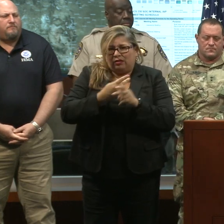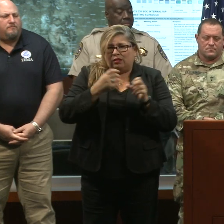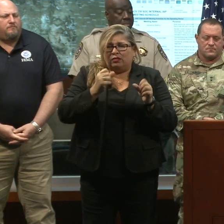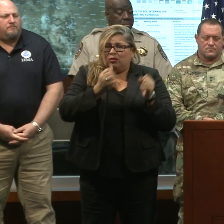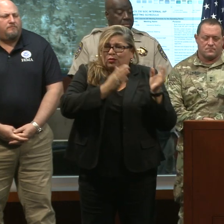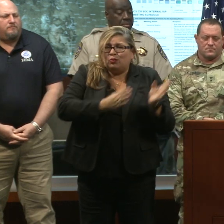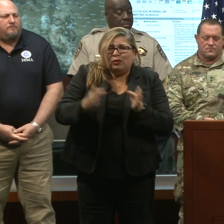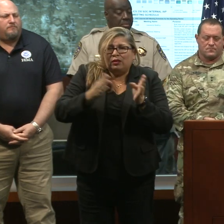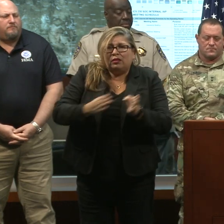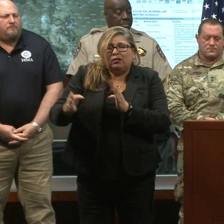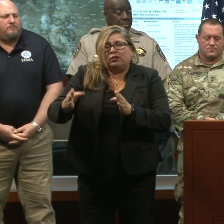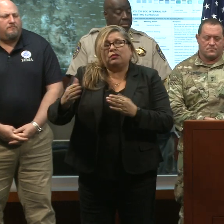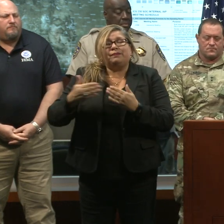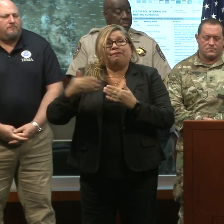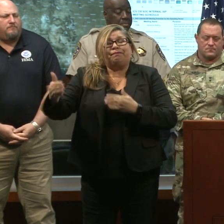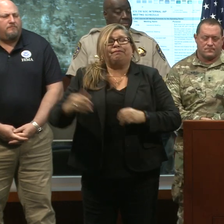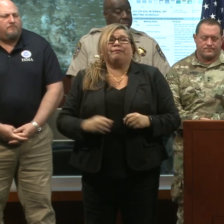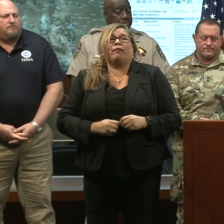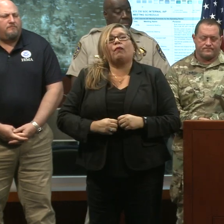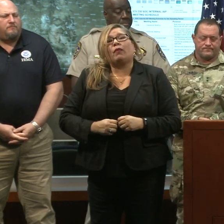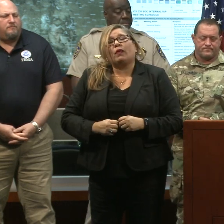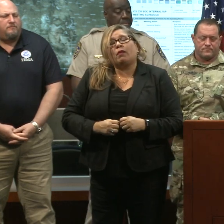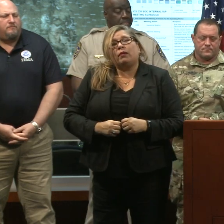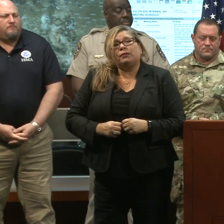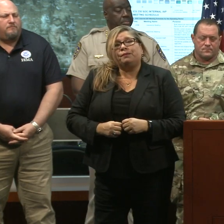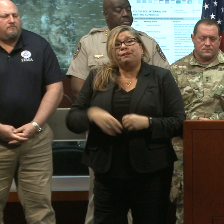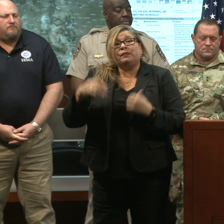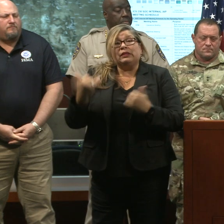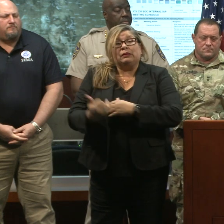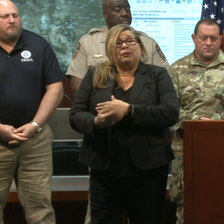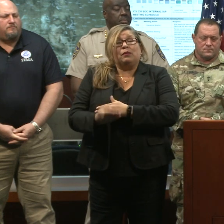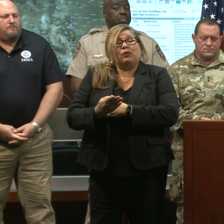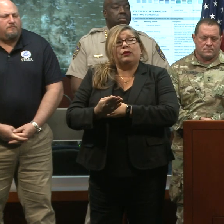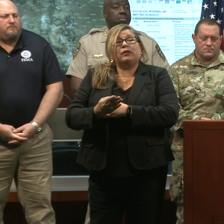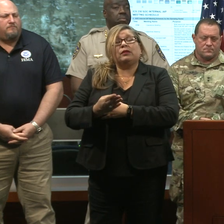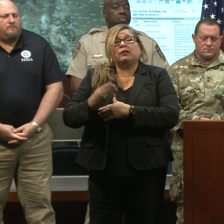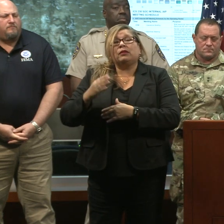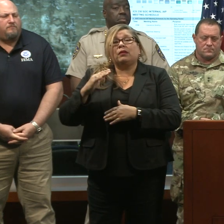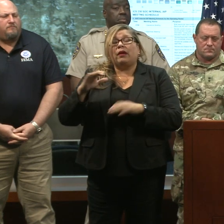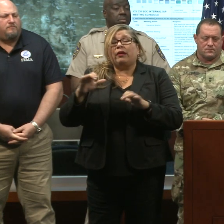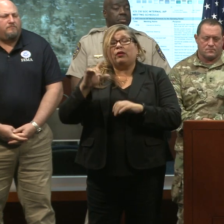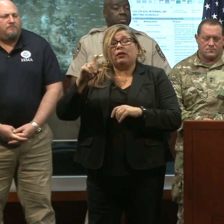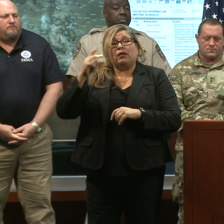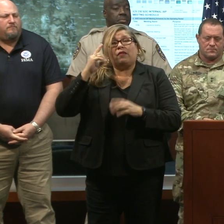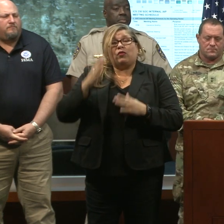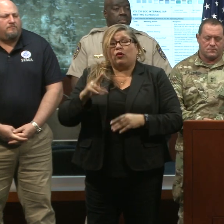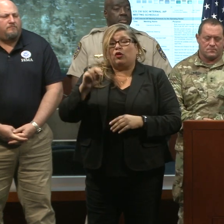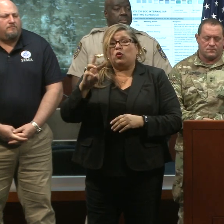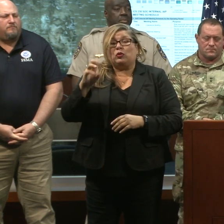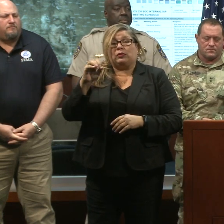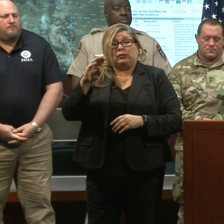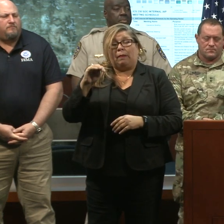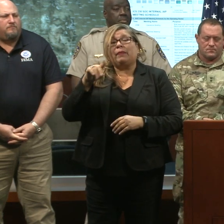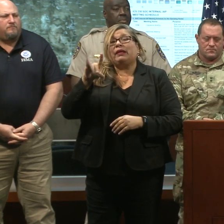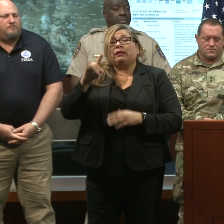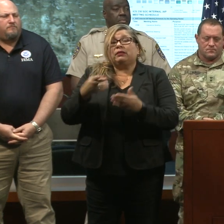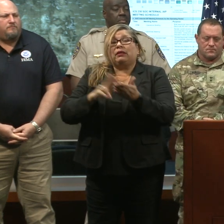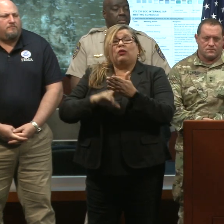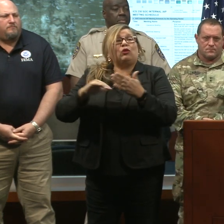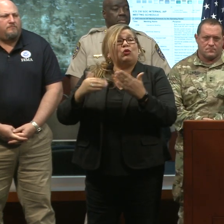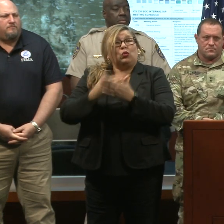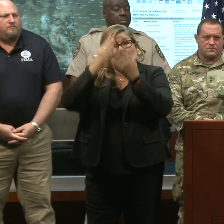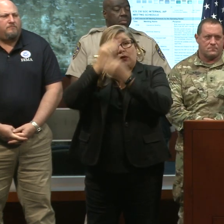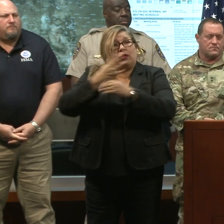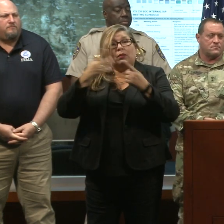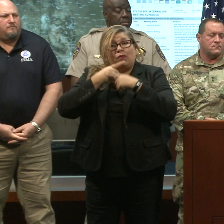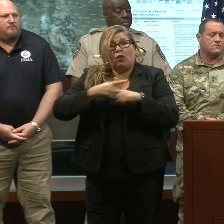strategic standpoint. This morning, Acting Governor Newsom did sign a new proclamation